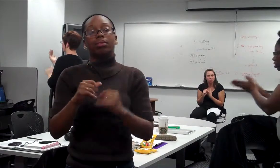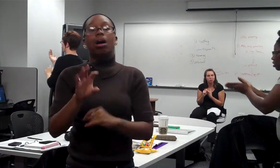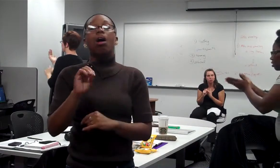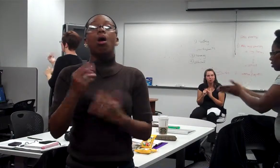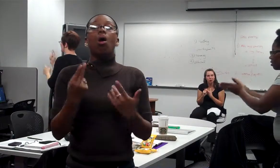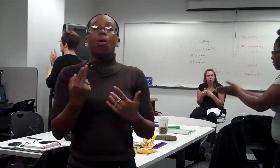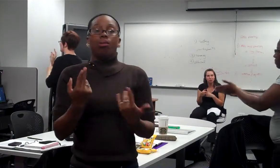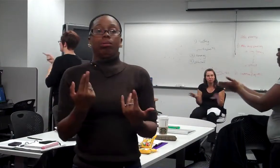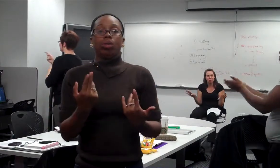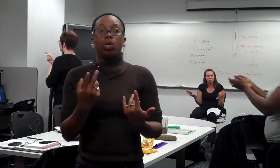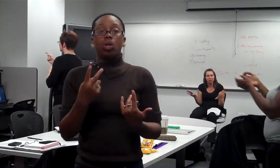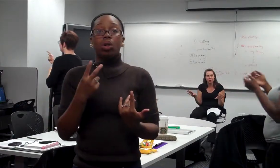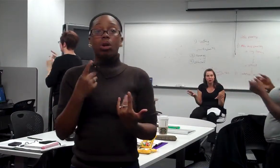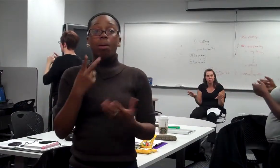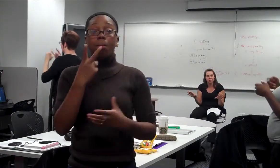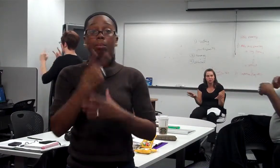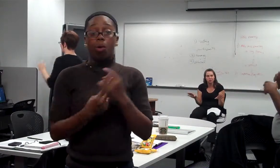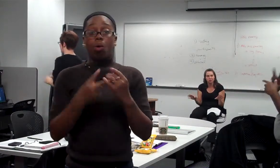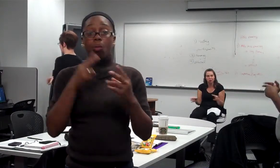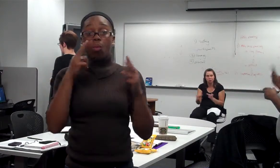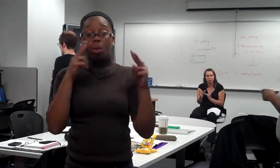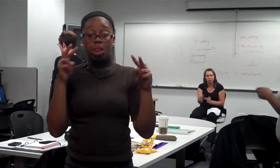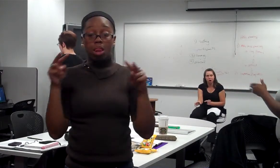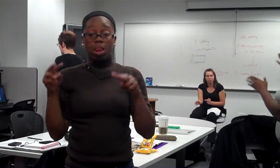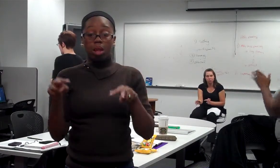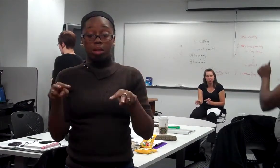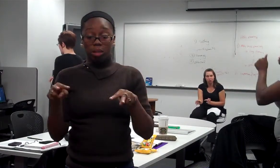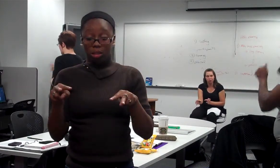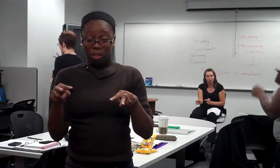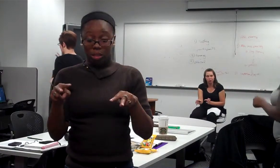last thing. We both looked down after all the chaos and noticed that our two pops that were in the